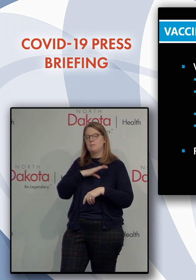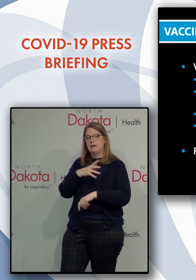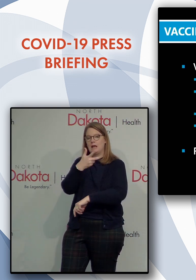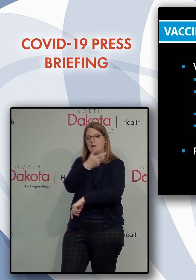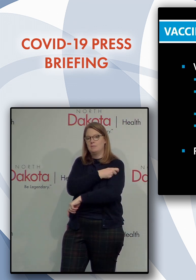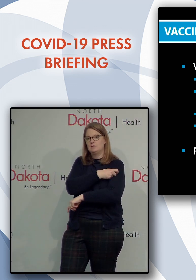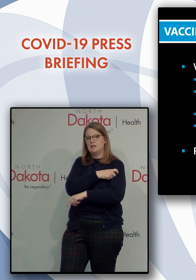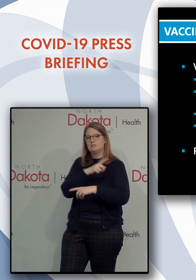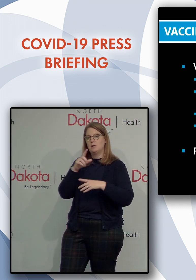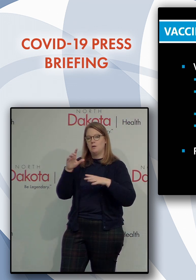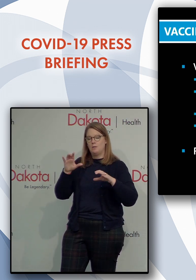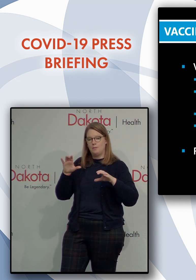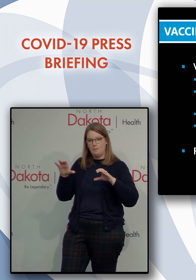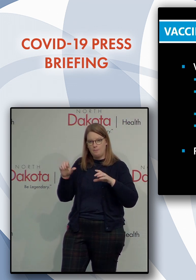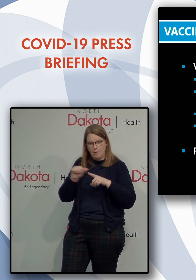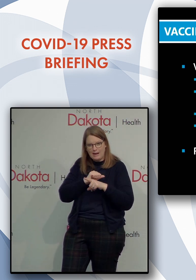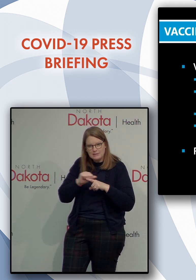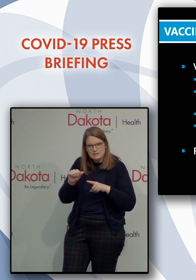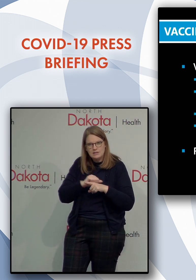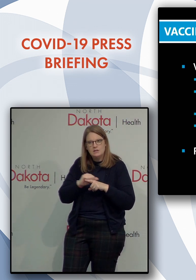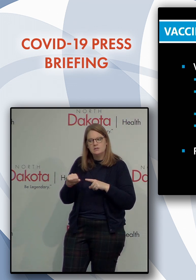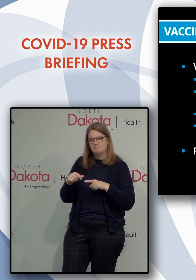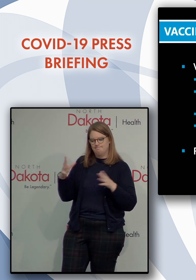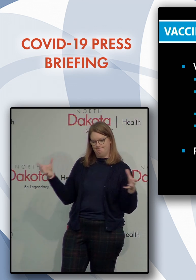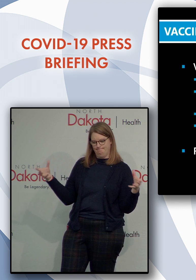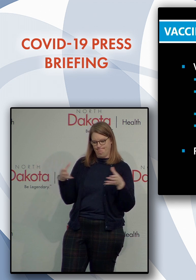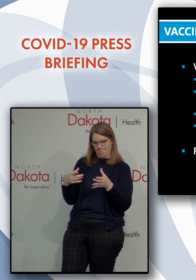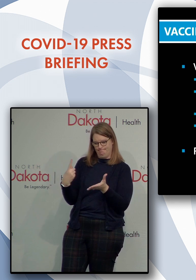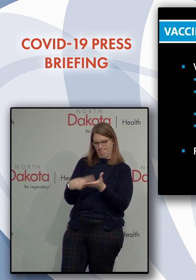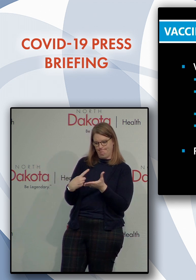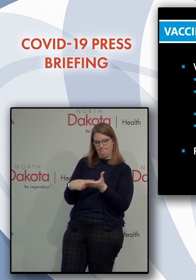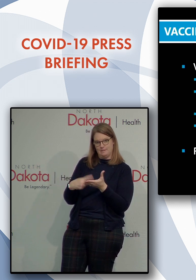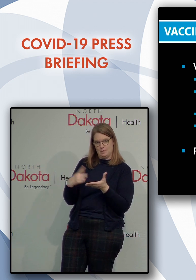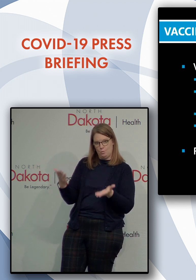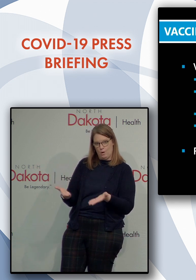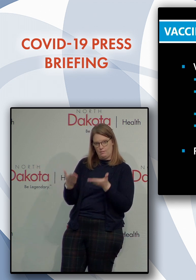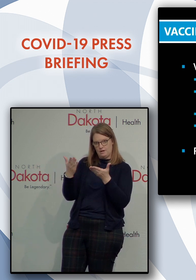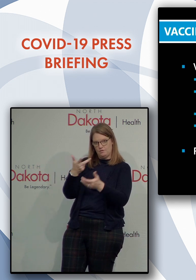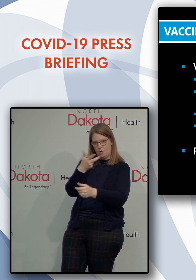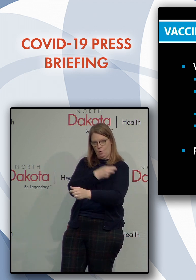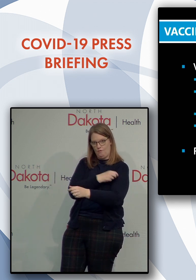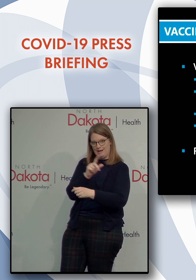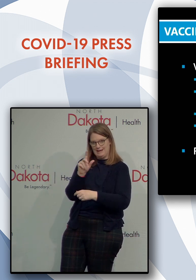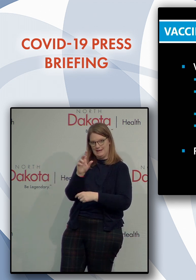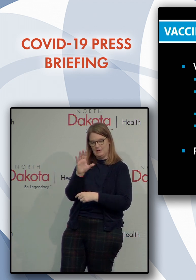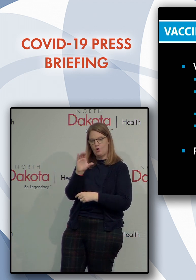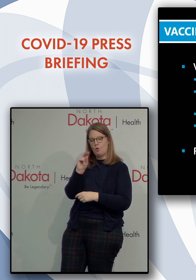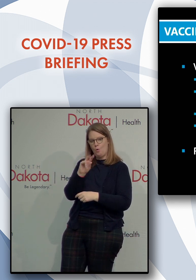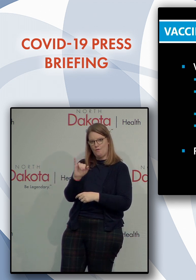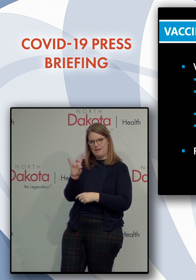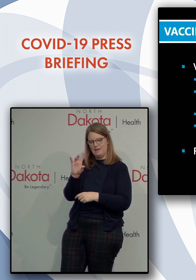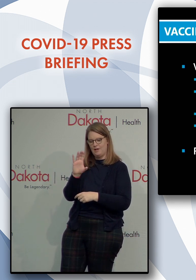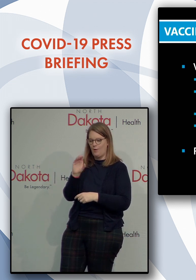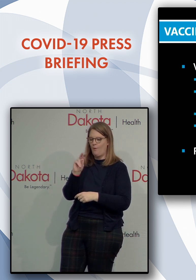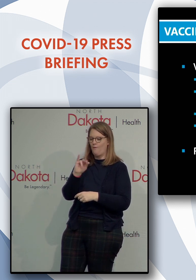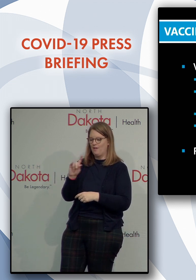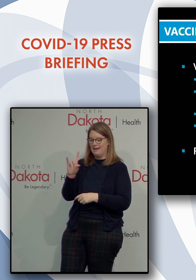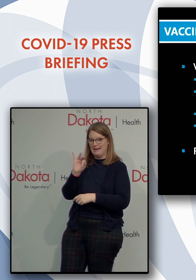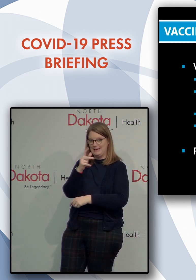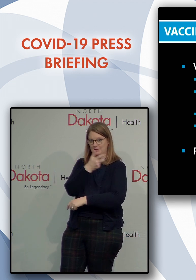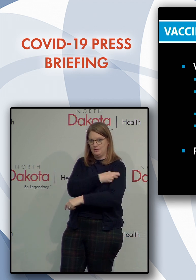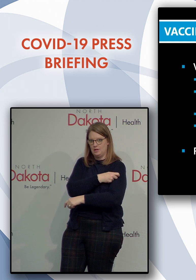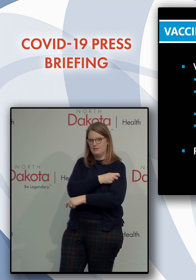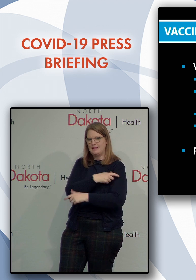Practices is meeting to discuss recommendations for COVID-19 vaccines and which priority groups should receive the